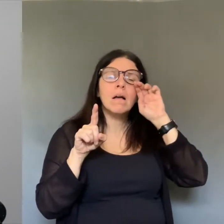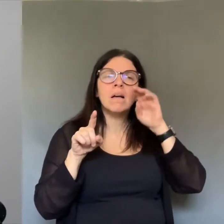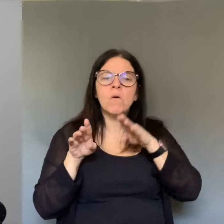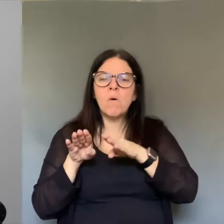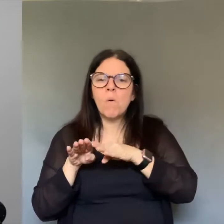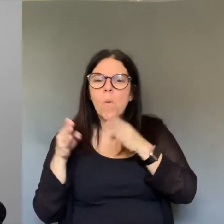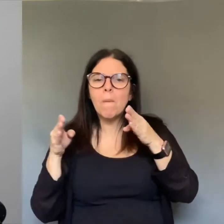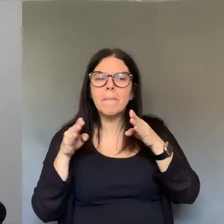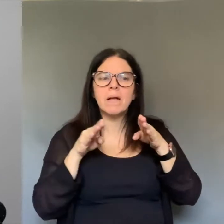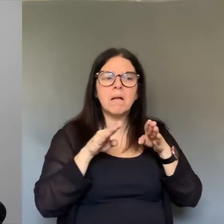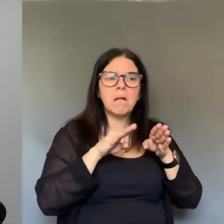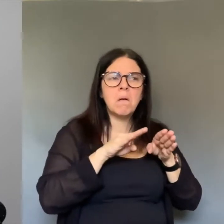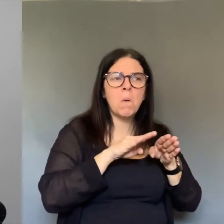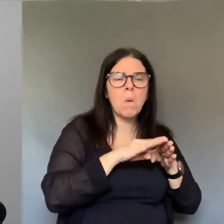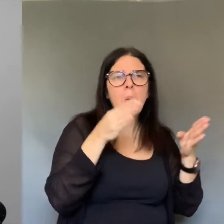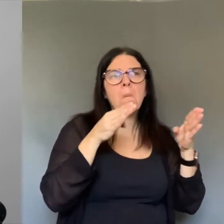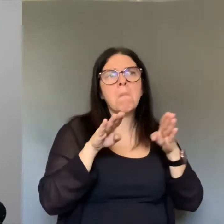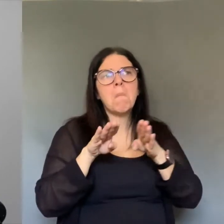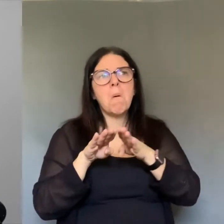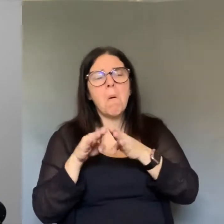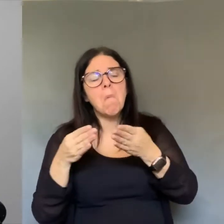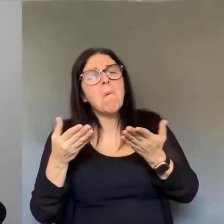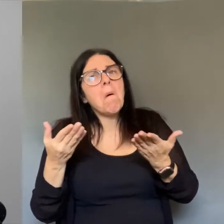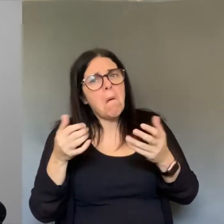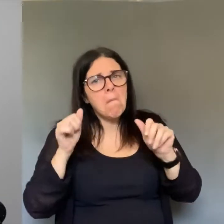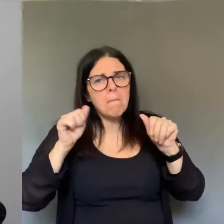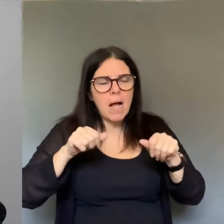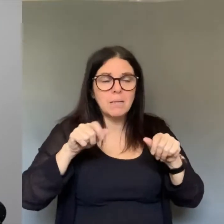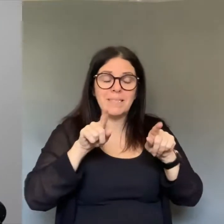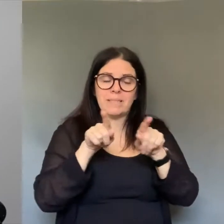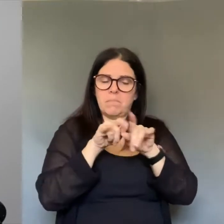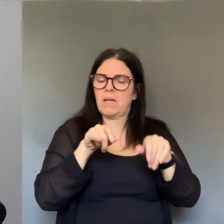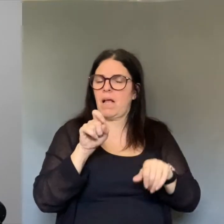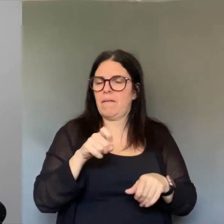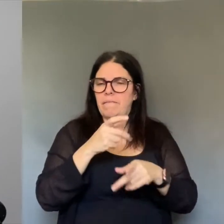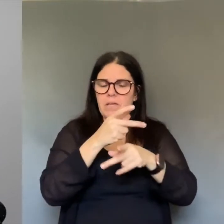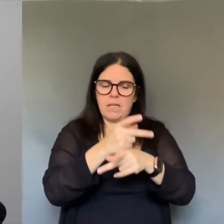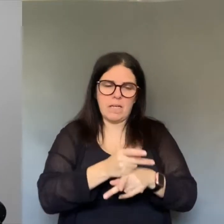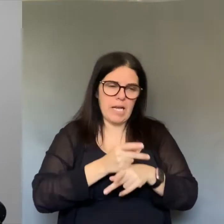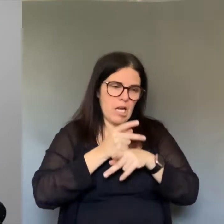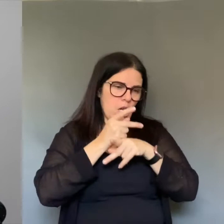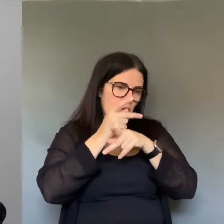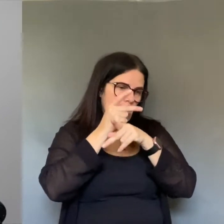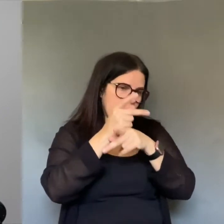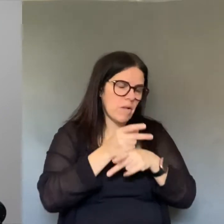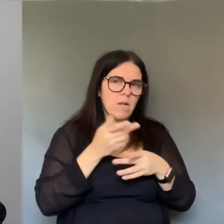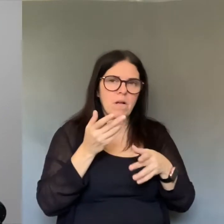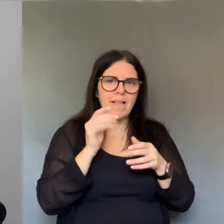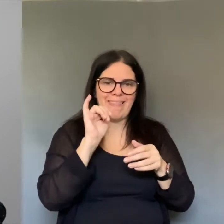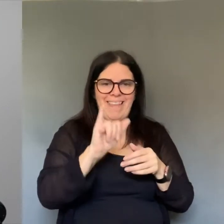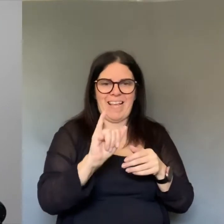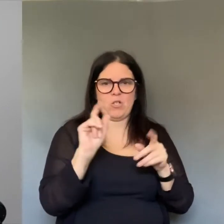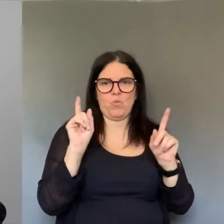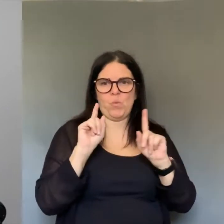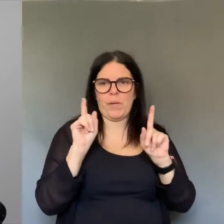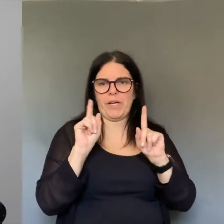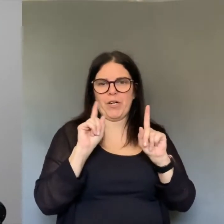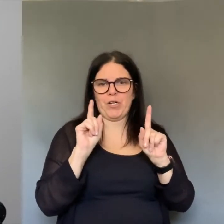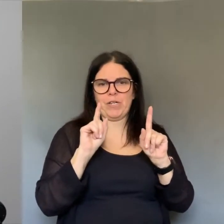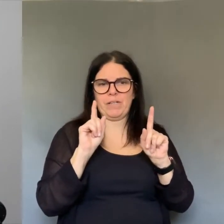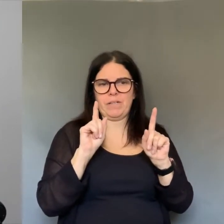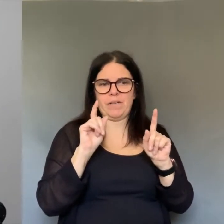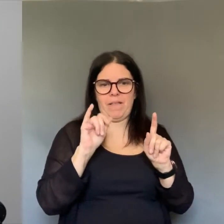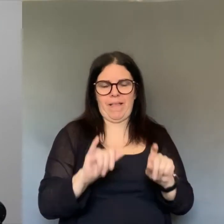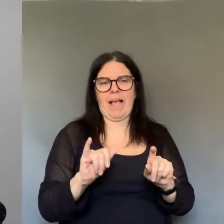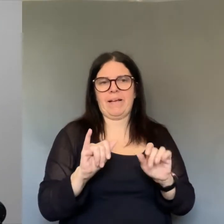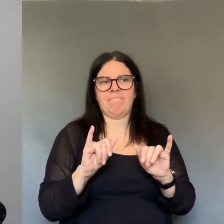everything. But a gradual opening, I think that may not be completely out of the cards at